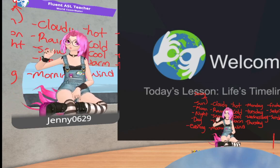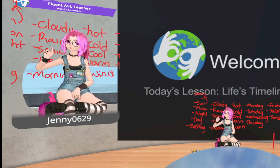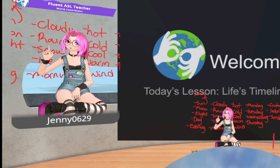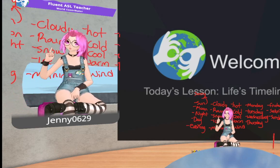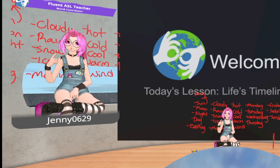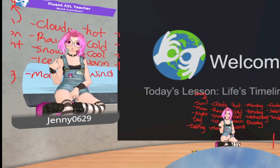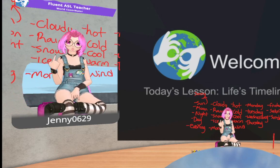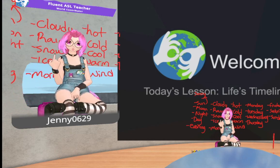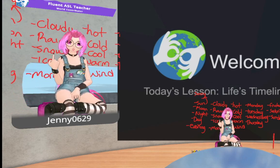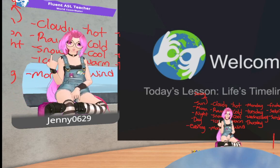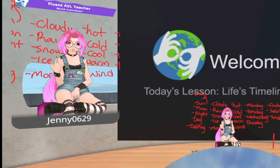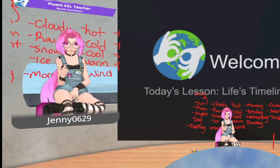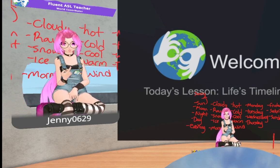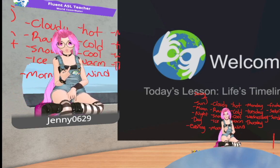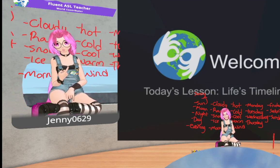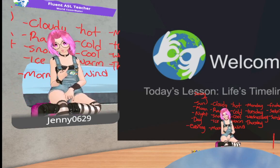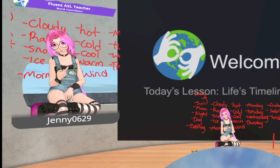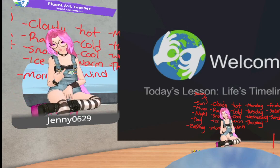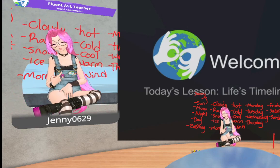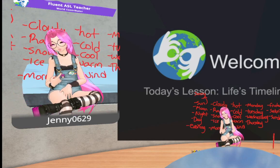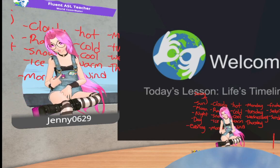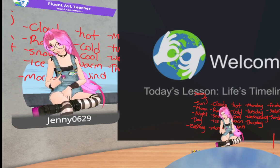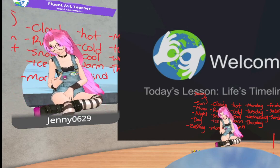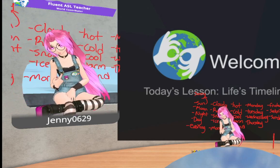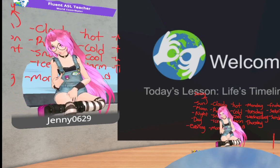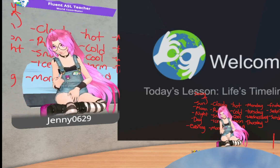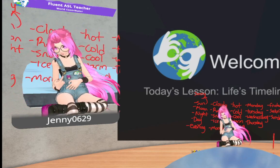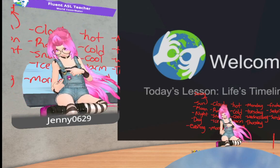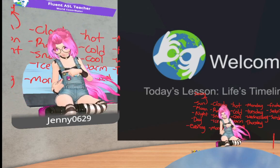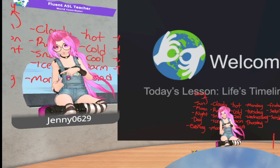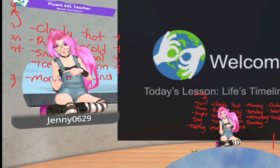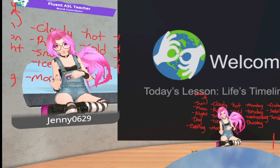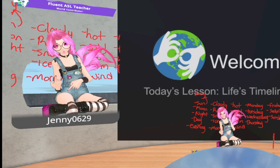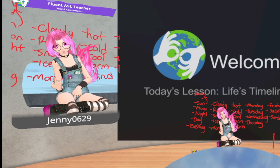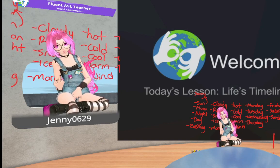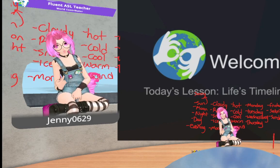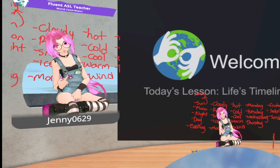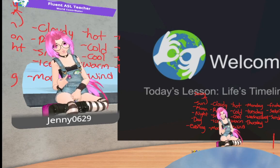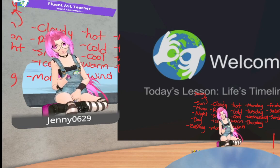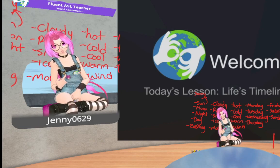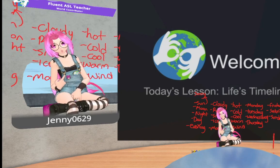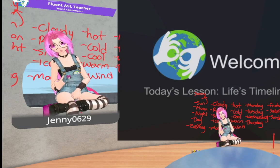here? Oh. Well, someone is here. This is smoothie. Like a blender.